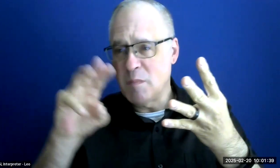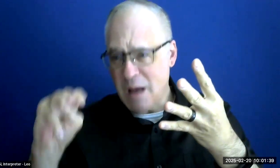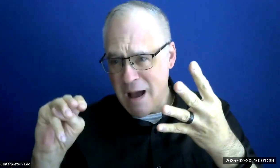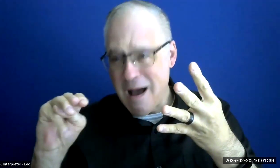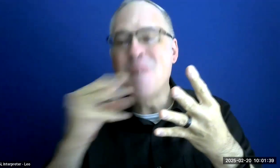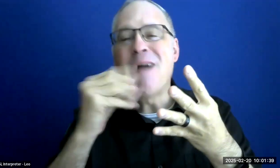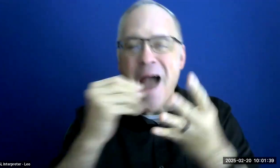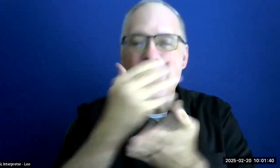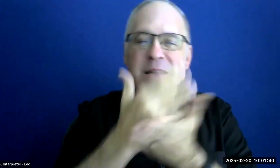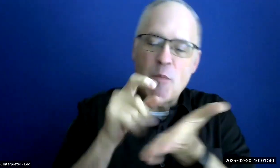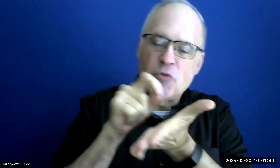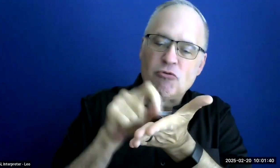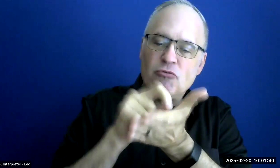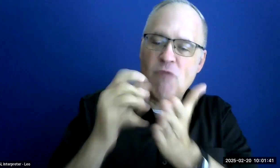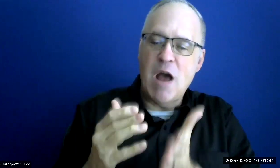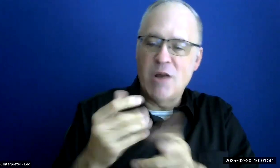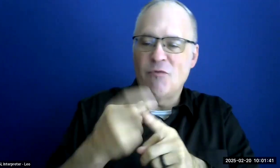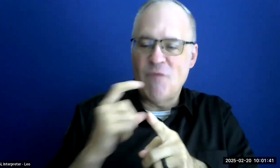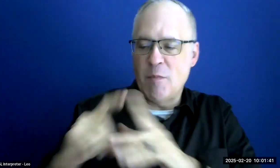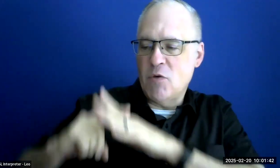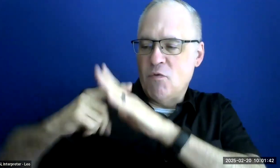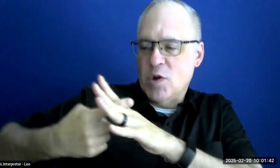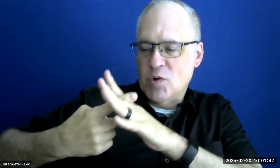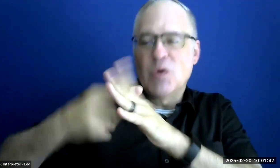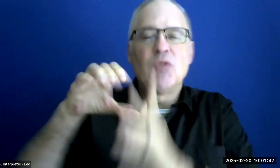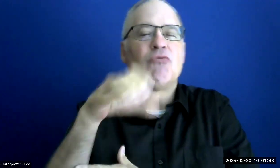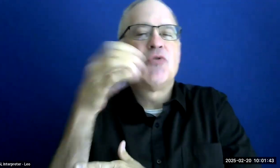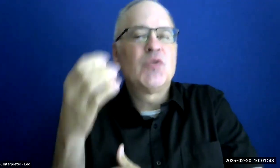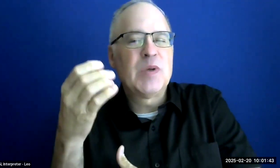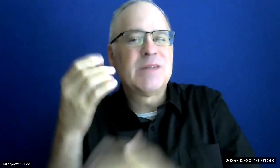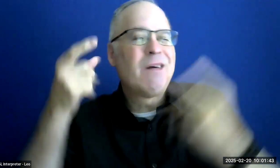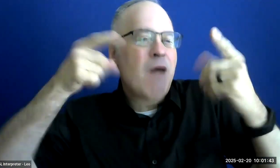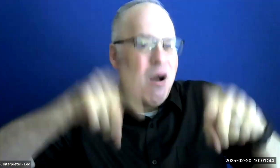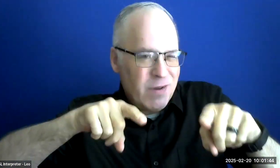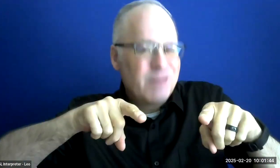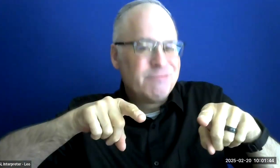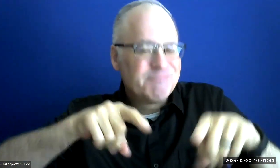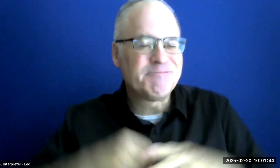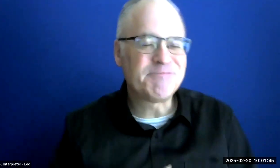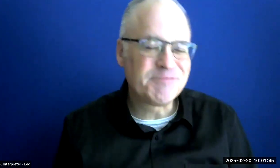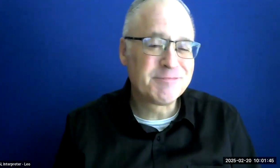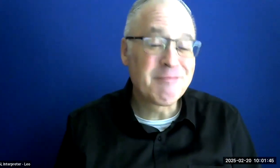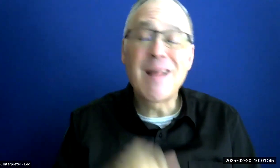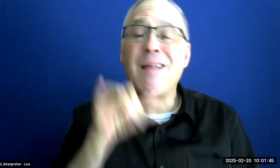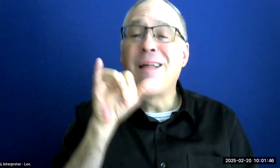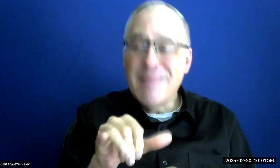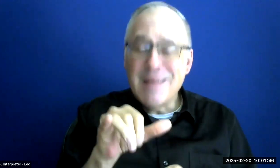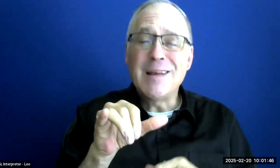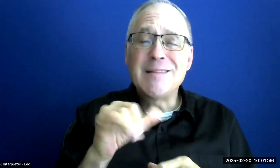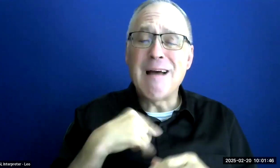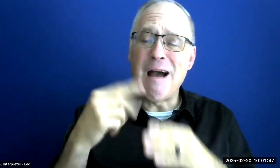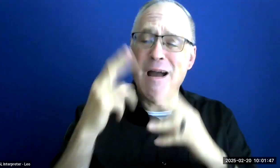writers of the original Christmas Covenant. This strategy committee, which I have the honor of